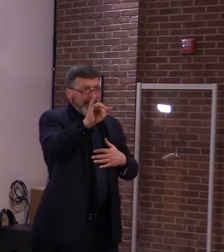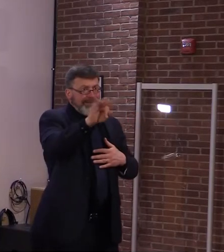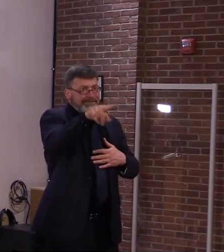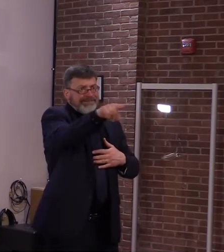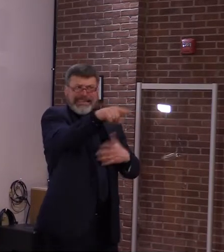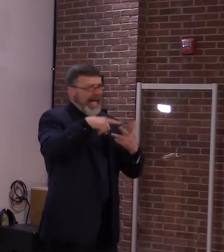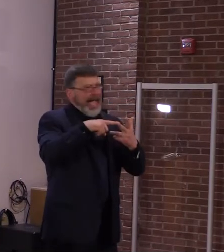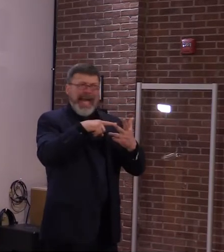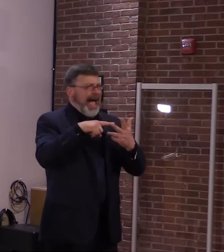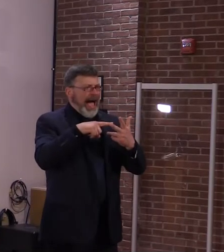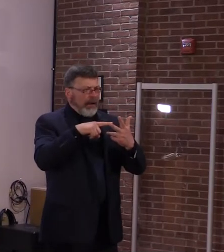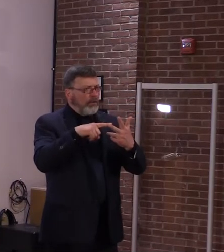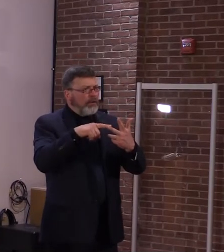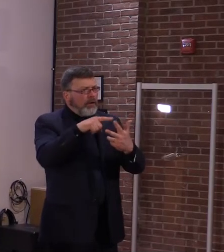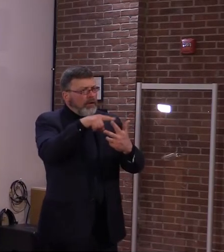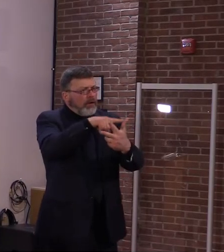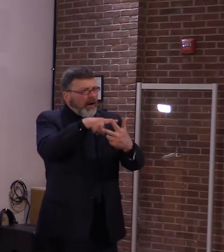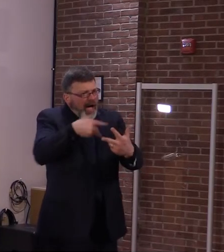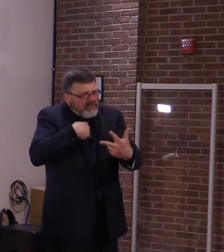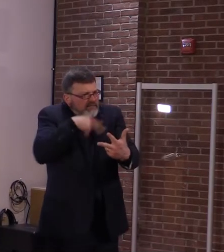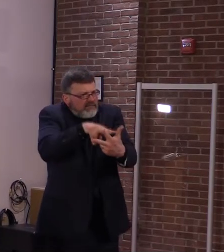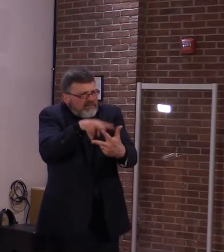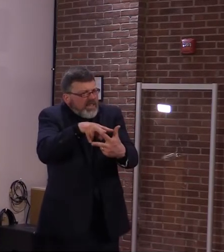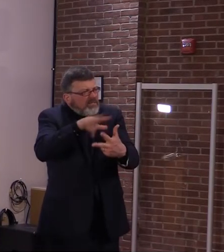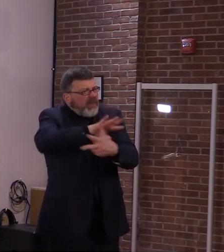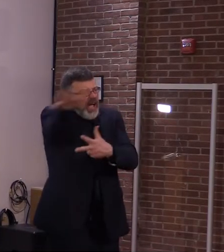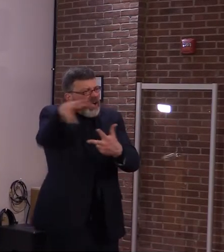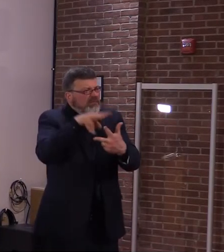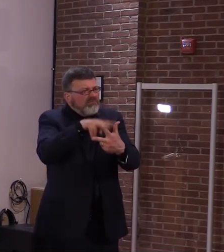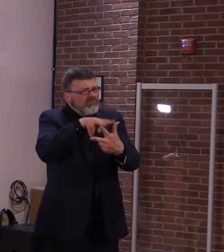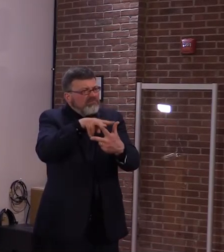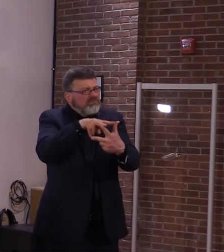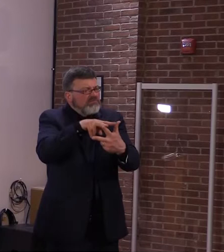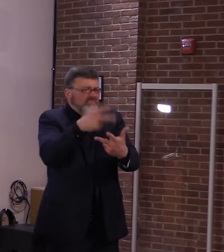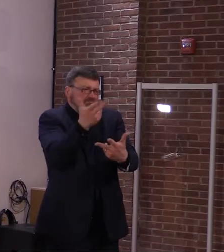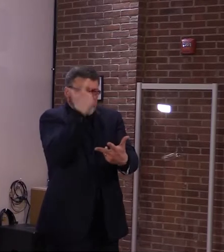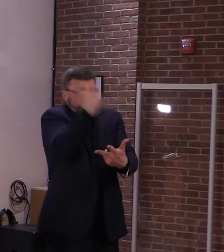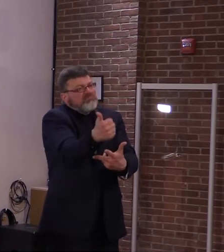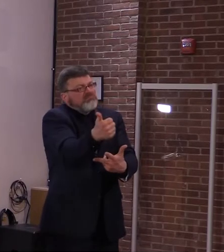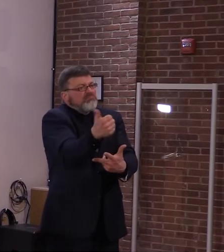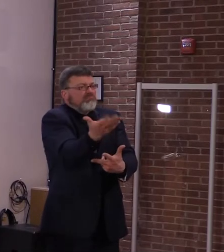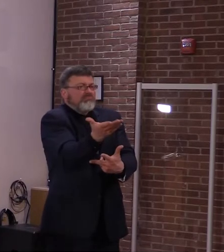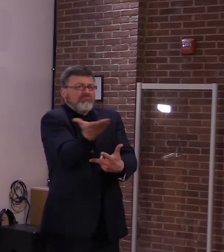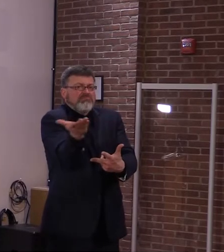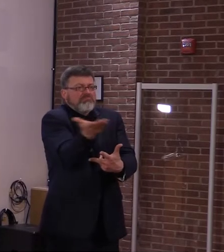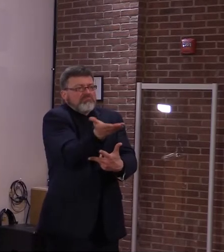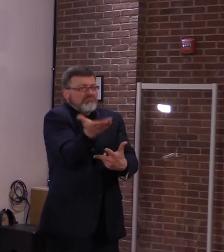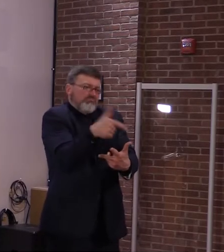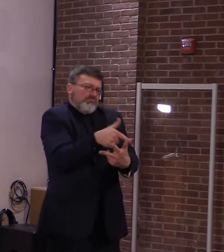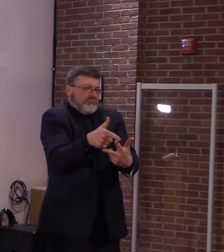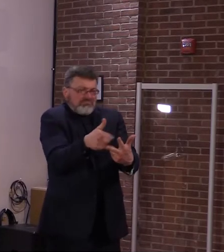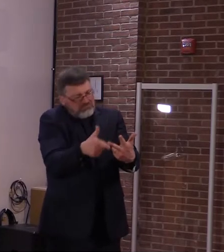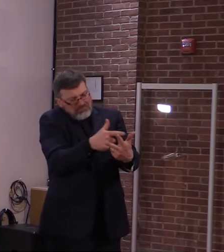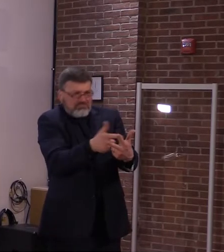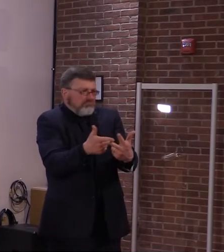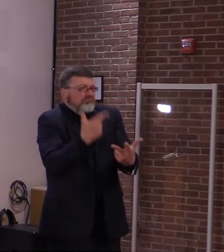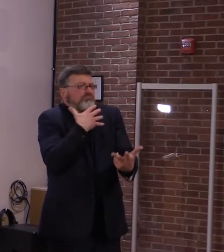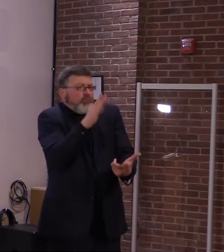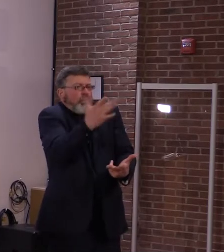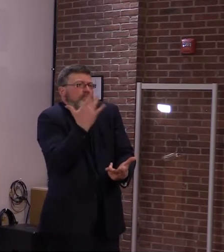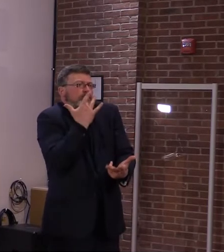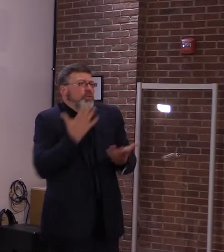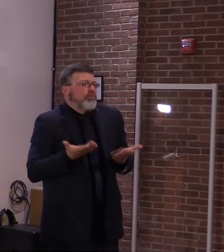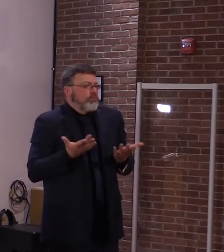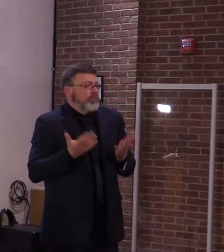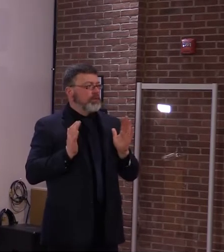if they didn't lift the pause, we would still, I believe, meet our goals